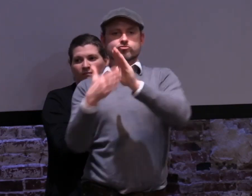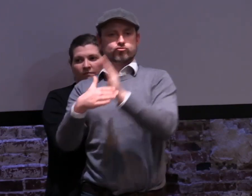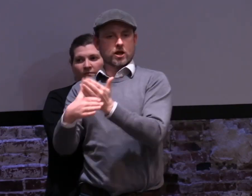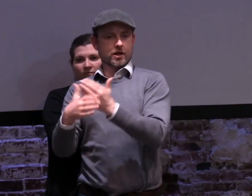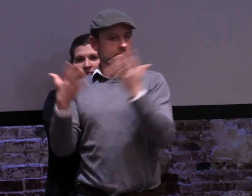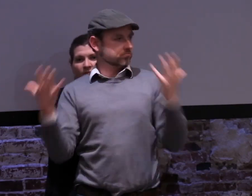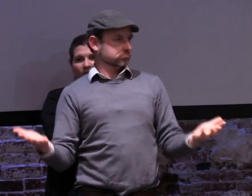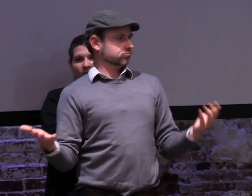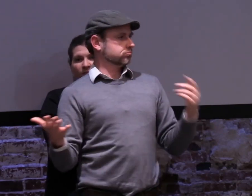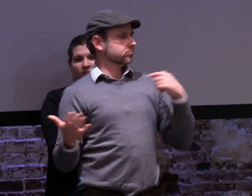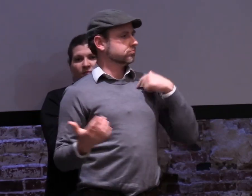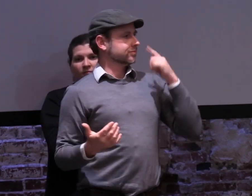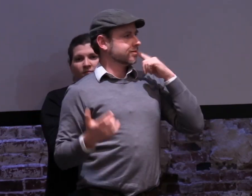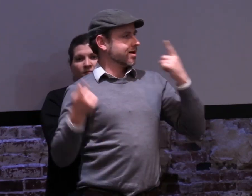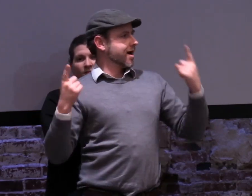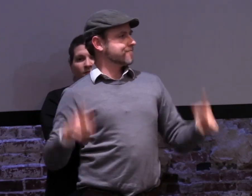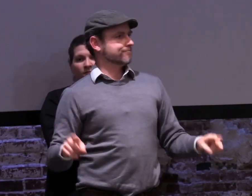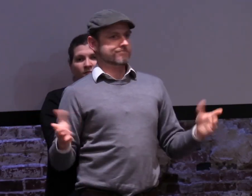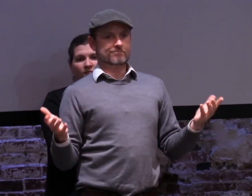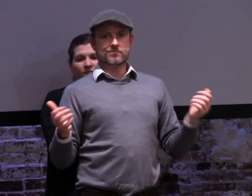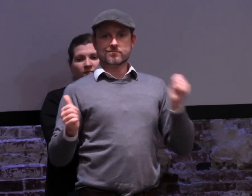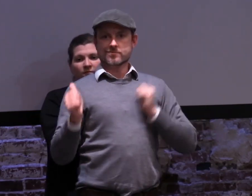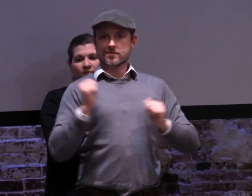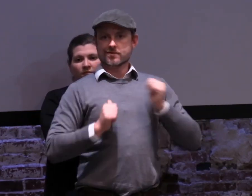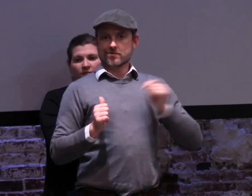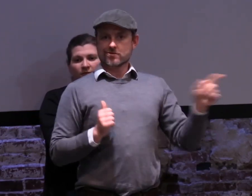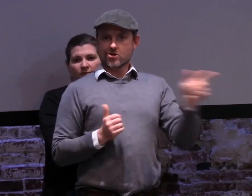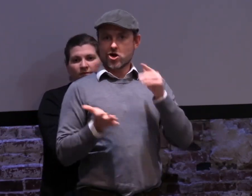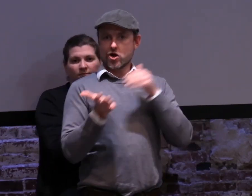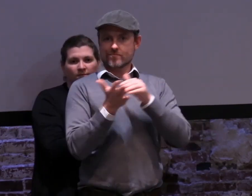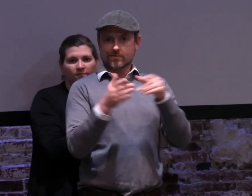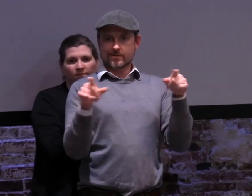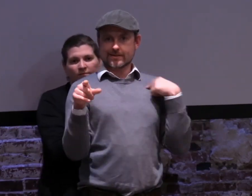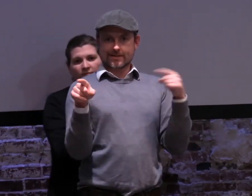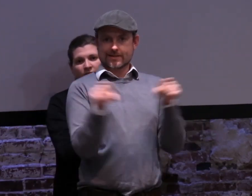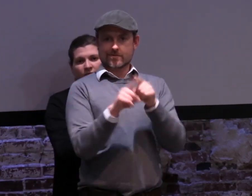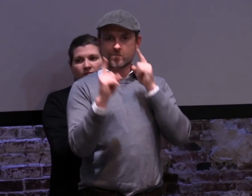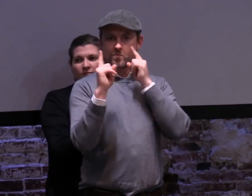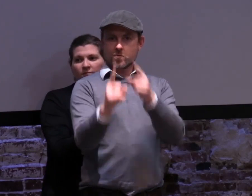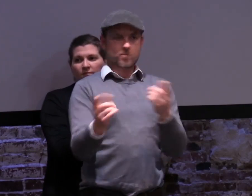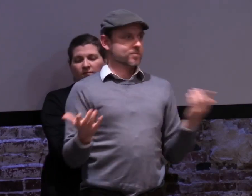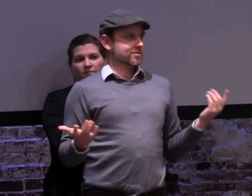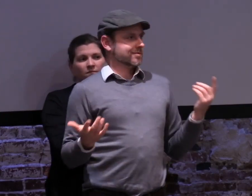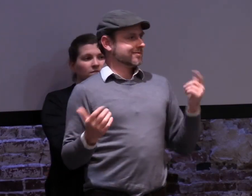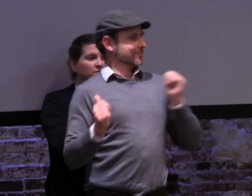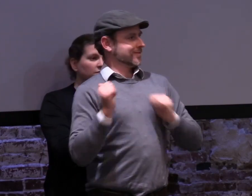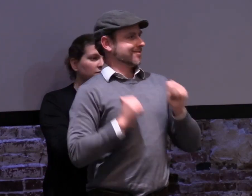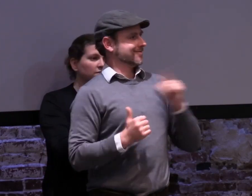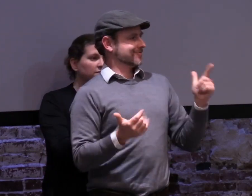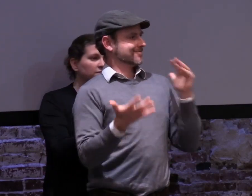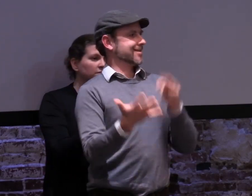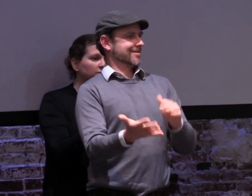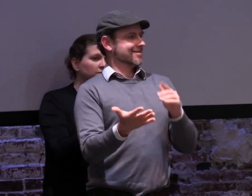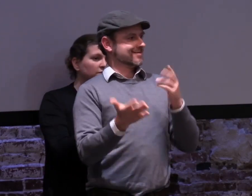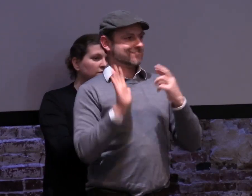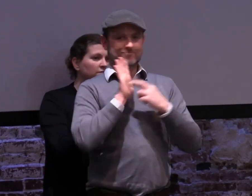I wanted to make sure there was meaning to everything that happened on that stage. People understood what the